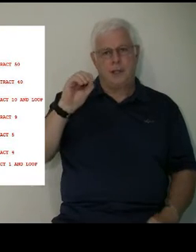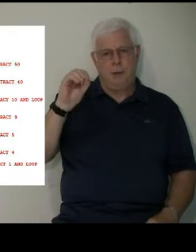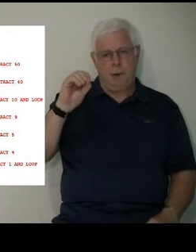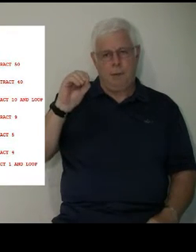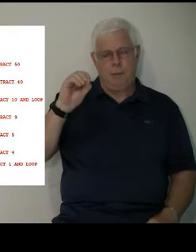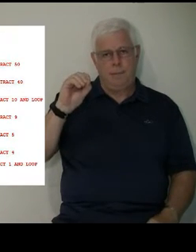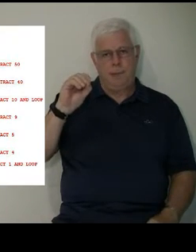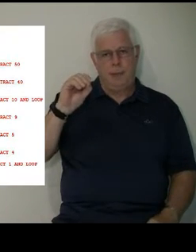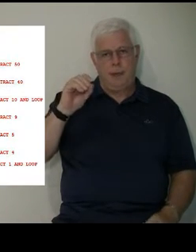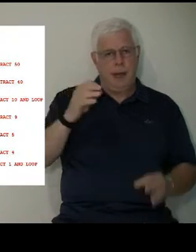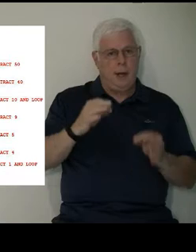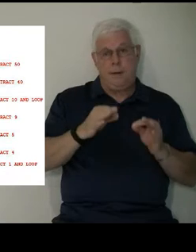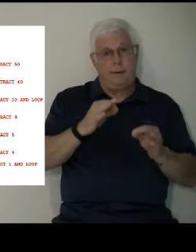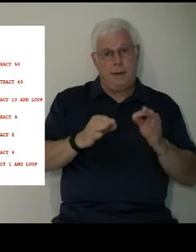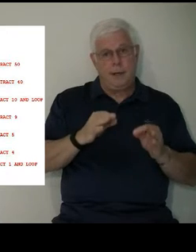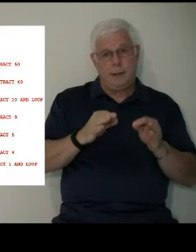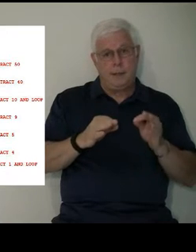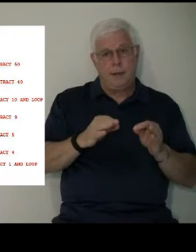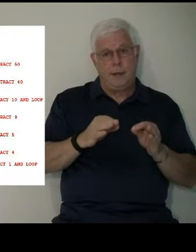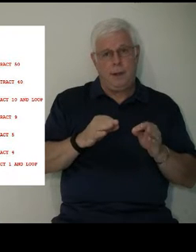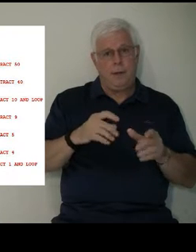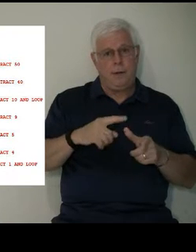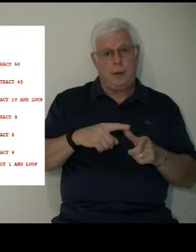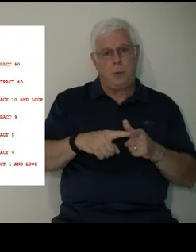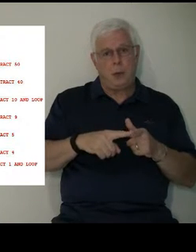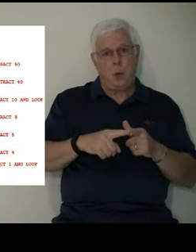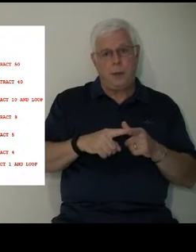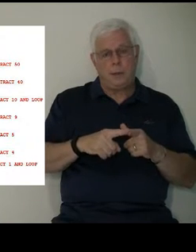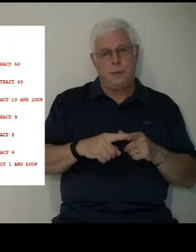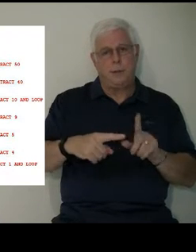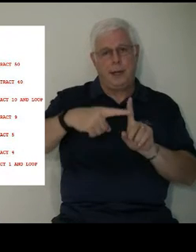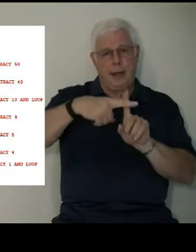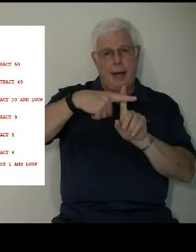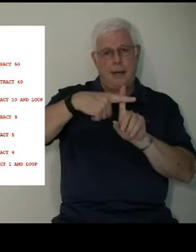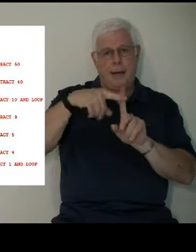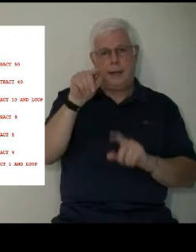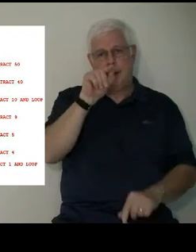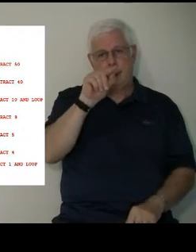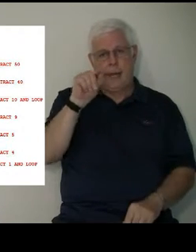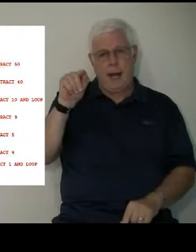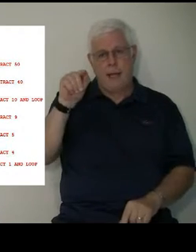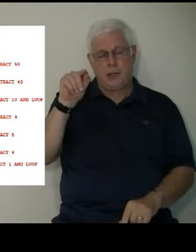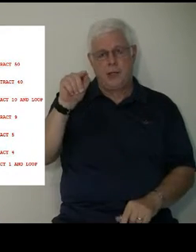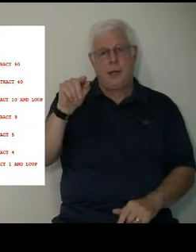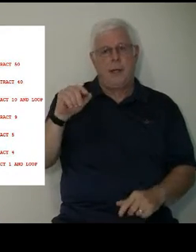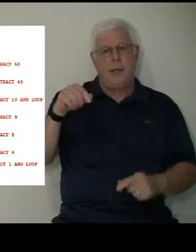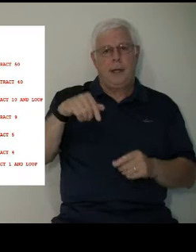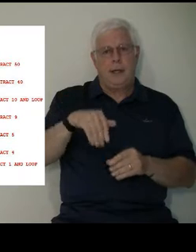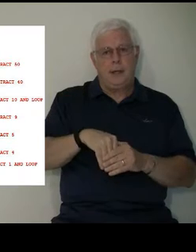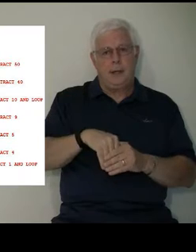0. And if it is, then we're going to concatenate a dash in